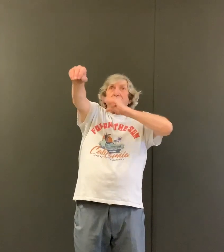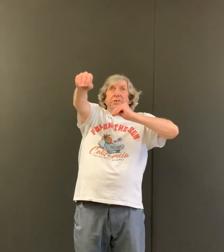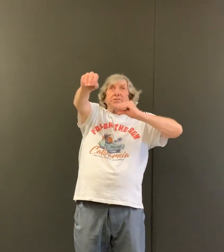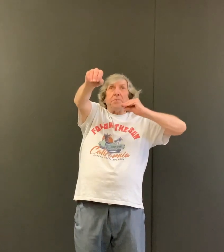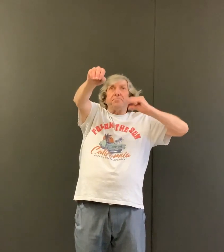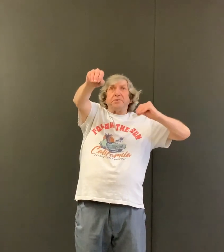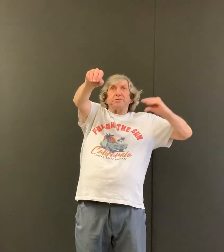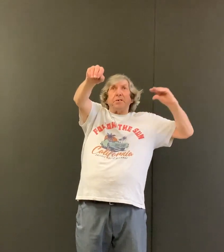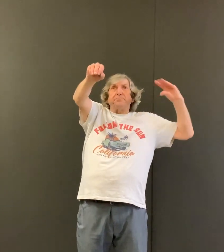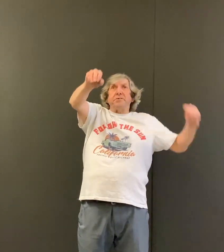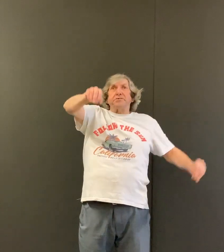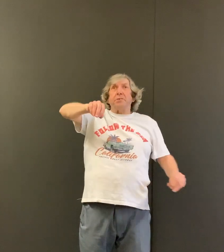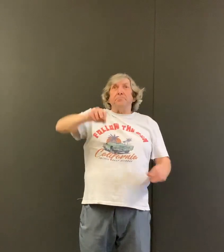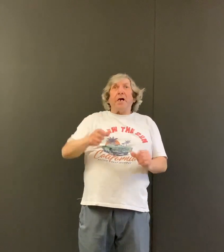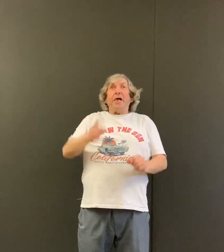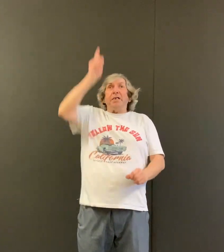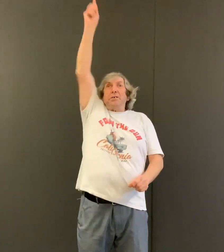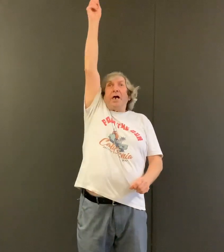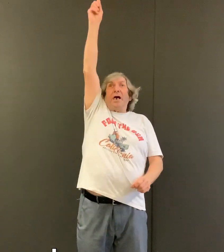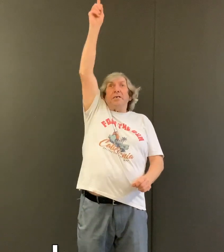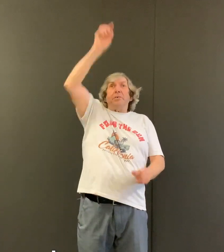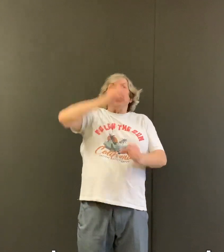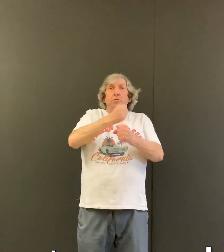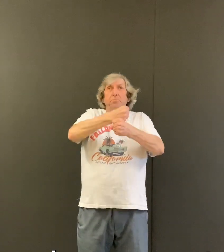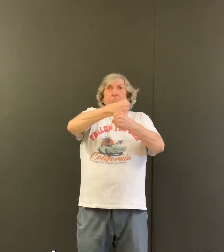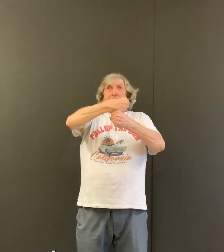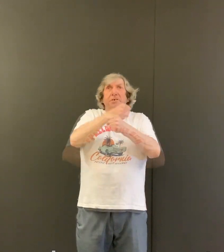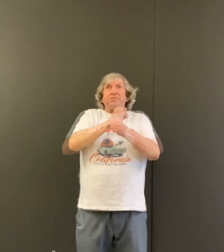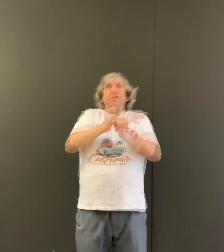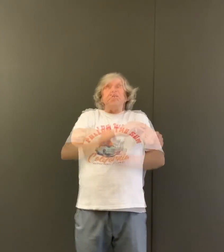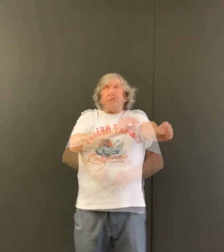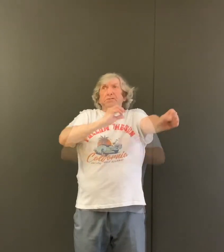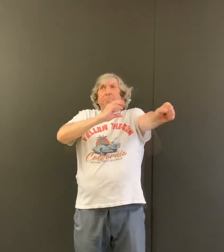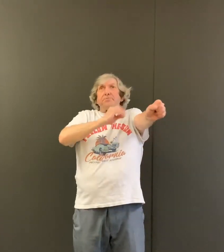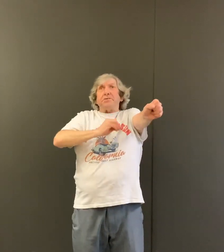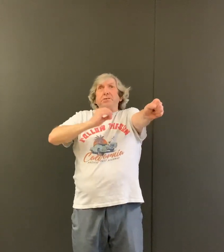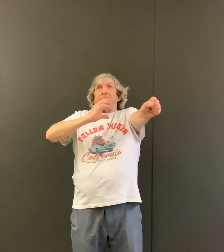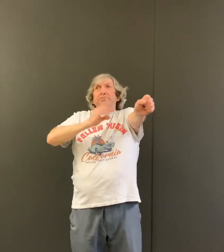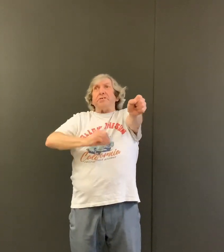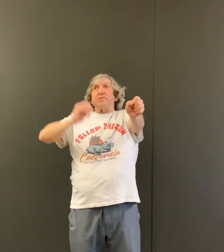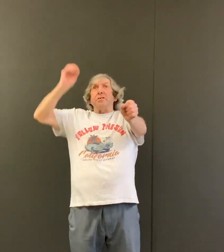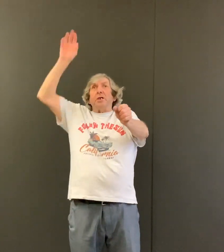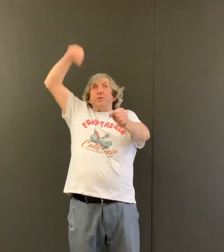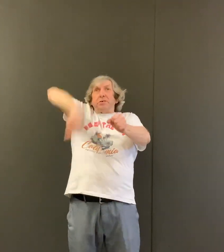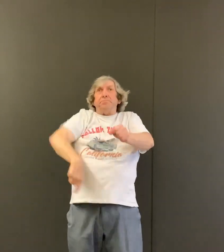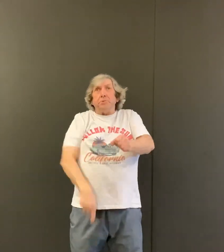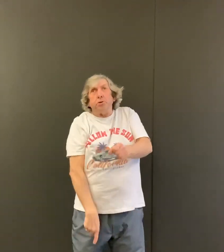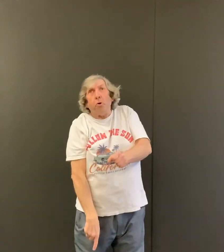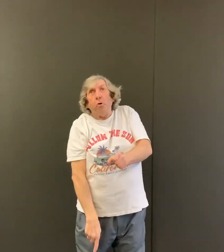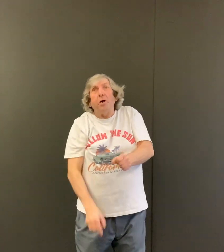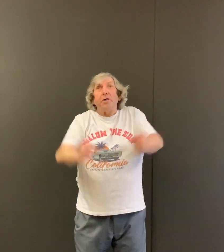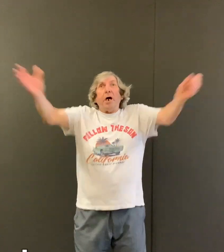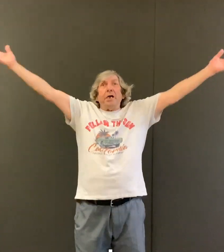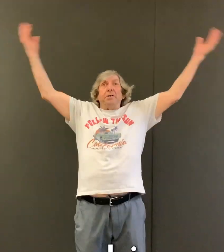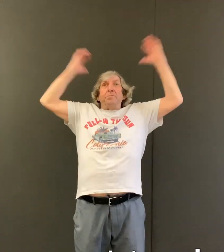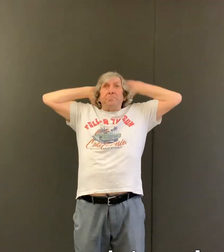pressure can be high under pressure. Blood pressure keep it low at your